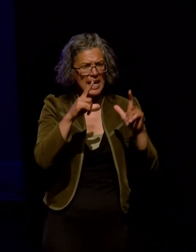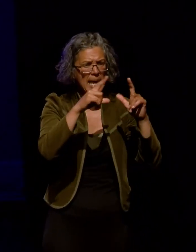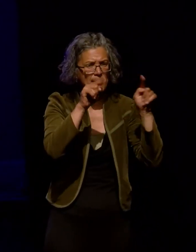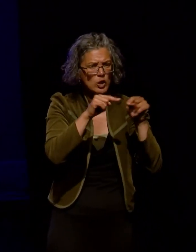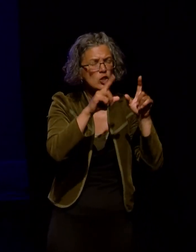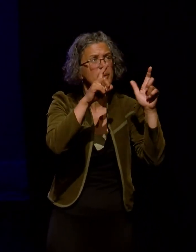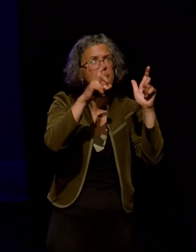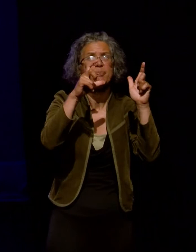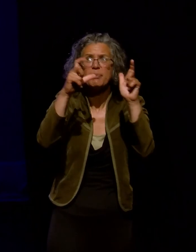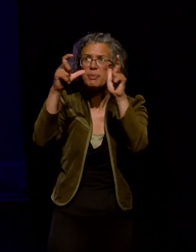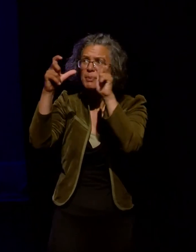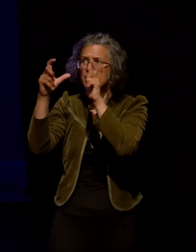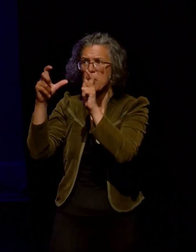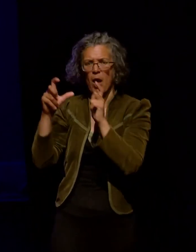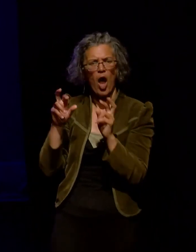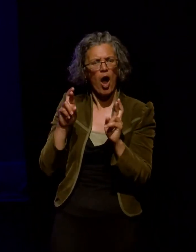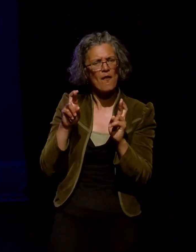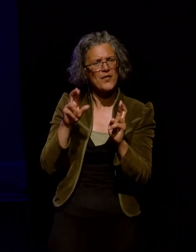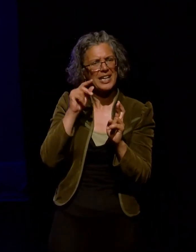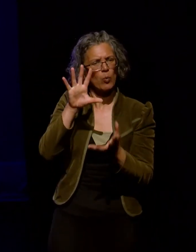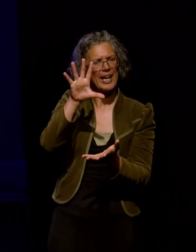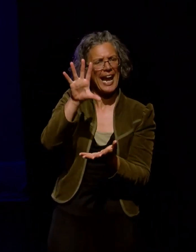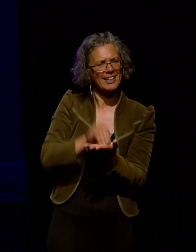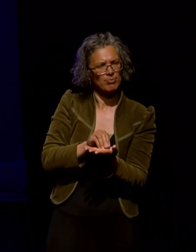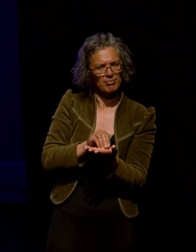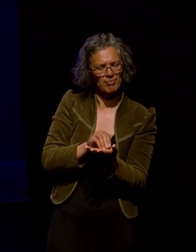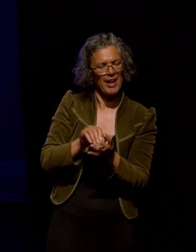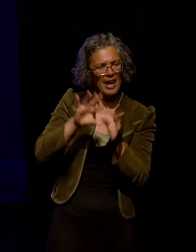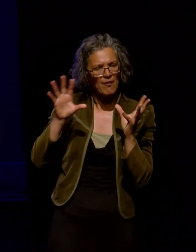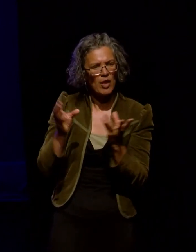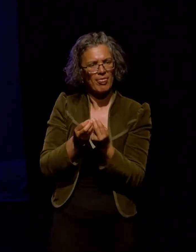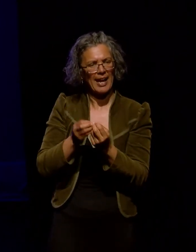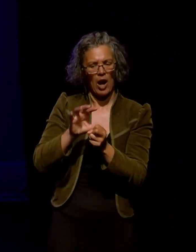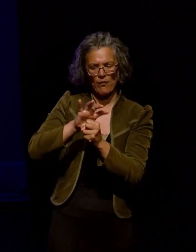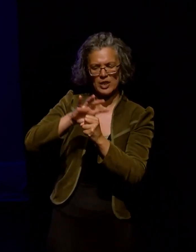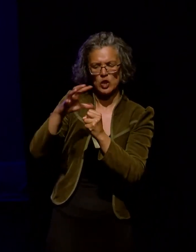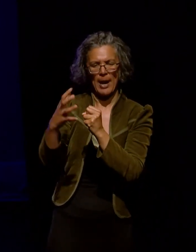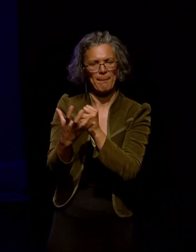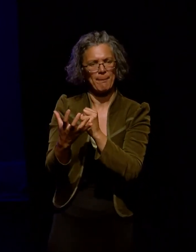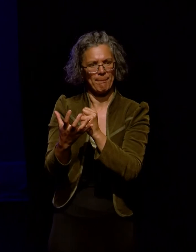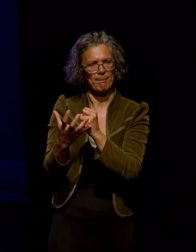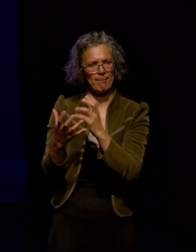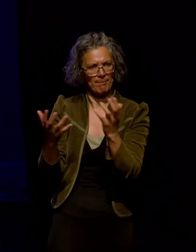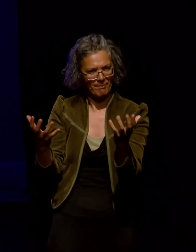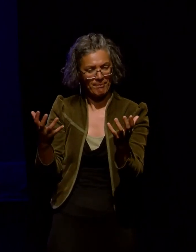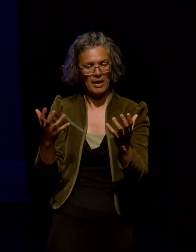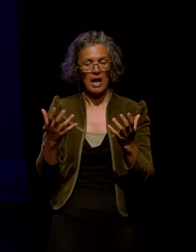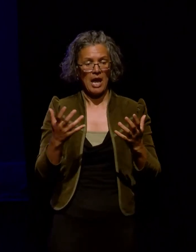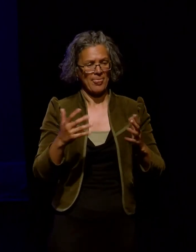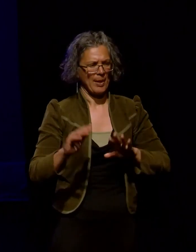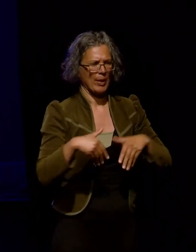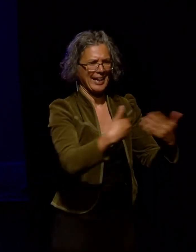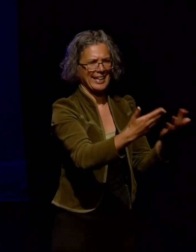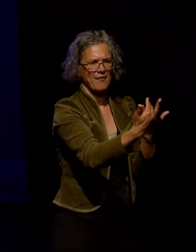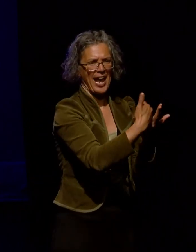3D model of the moving shape, hopefully. We have had a prototype of the work done, and the aim is to enable the public to be able to